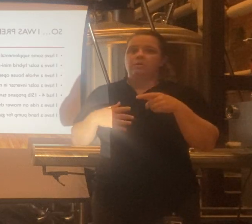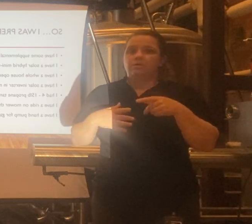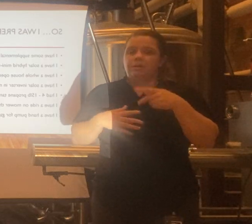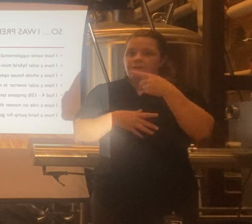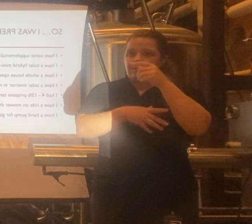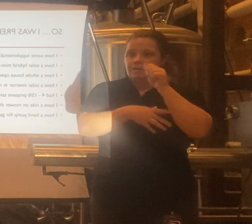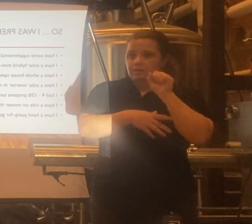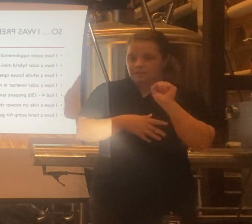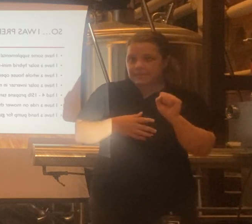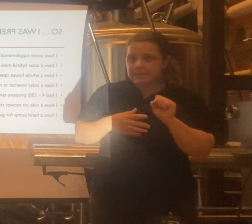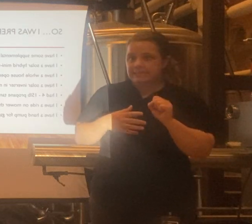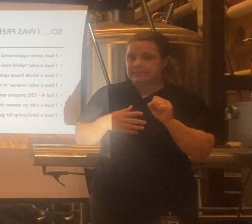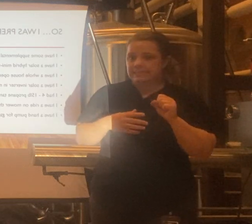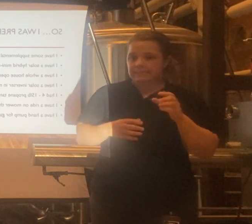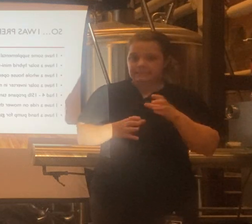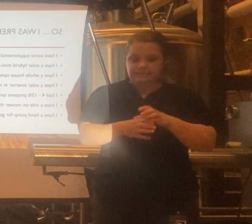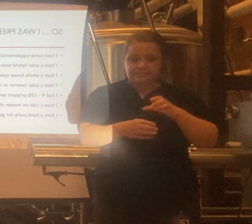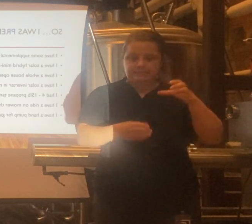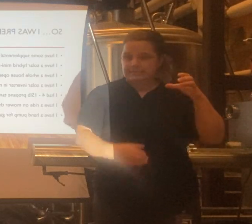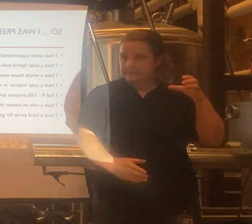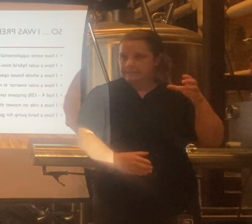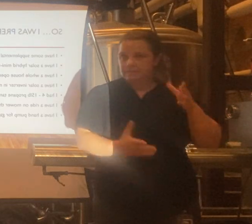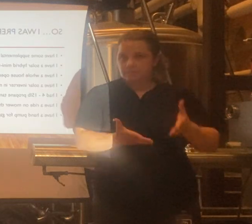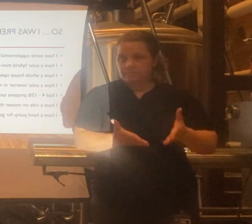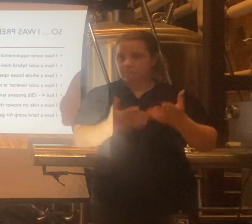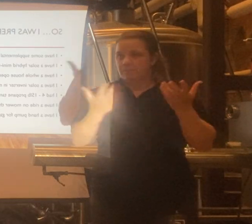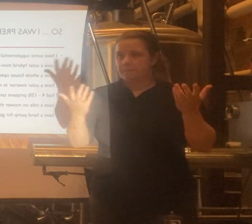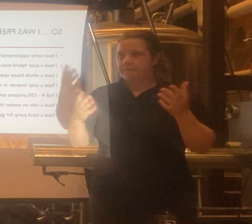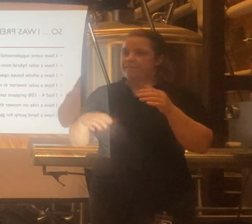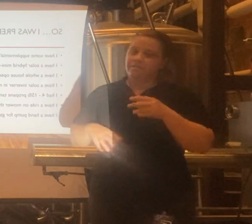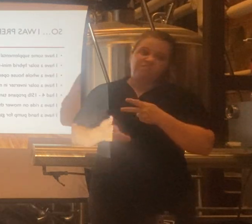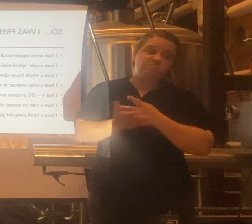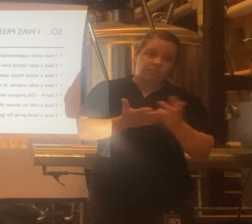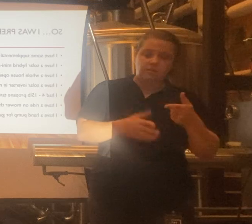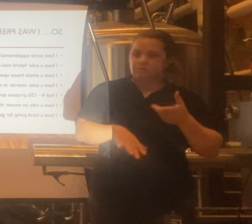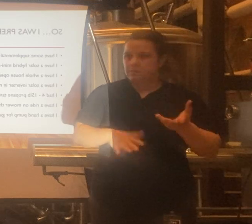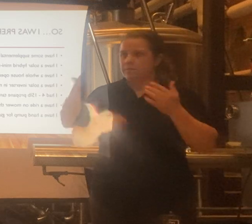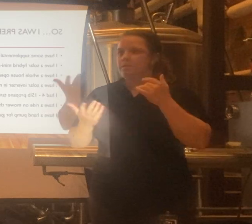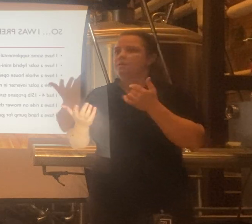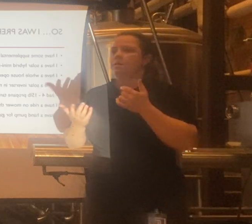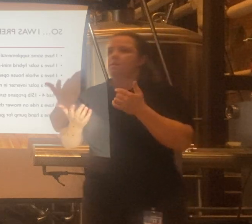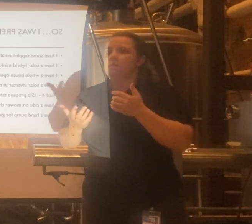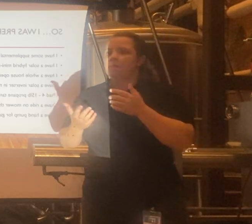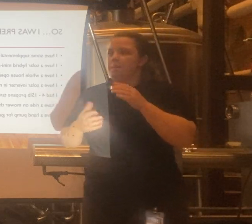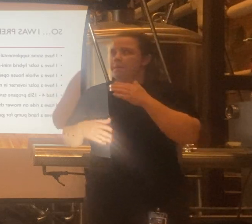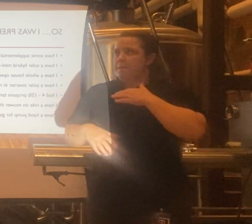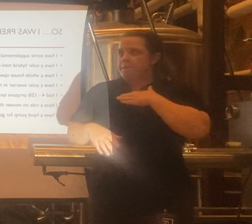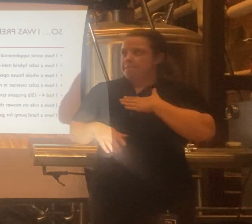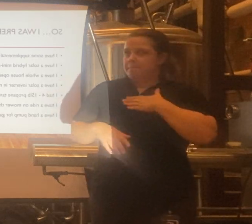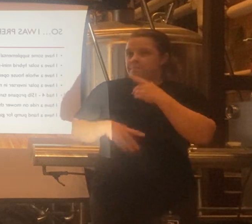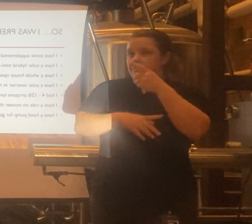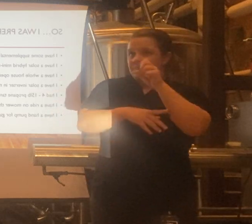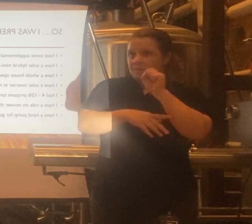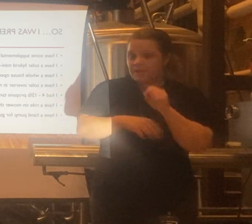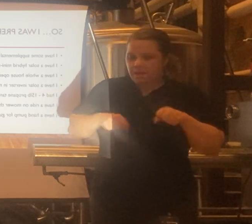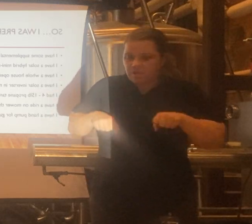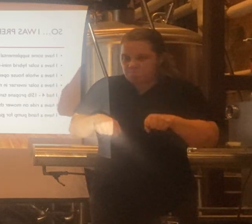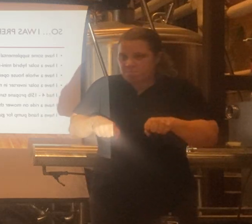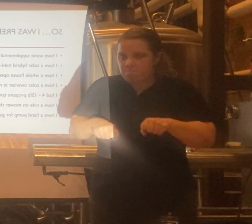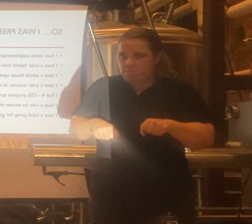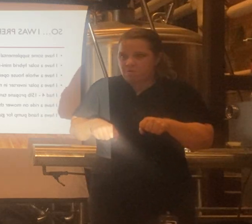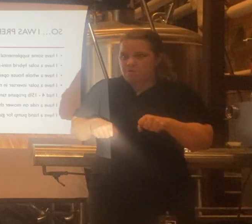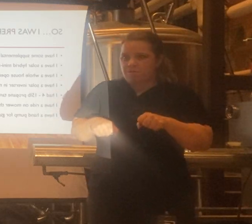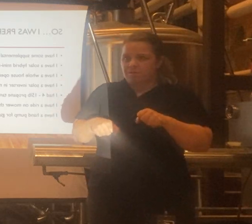fail. But again, I have a ride-on mower that has 6.3 gallons of gas if it was full, and so it was